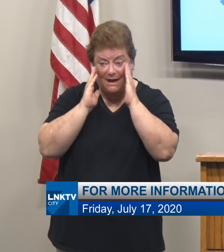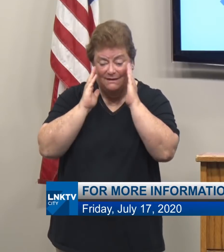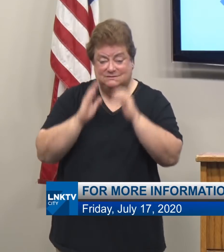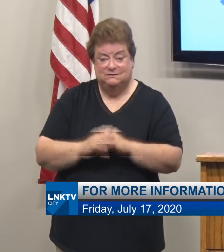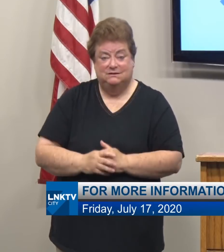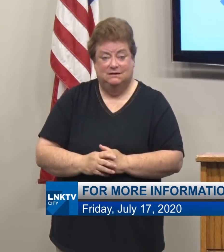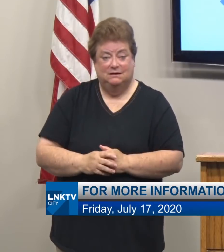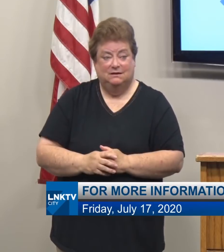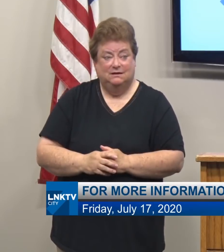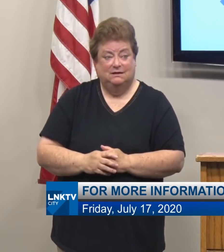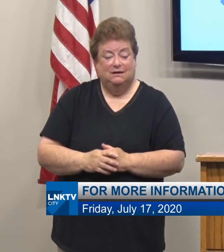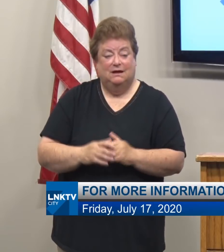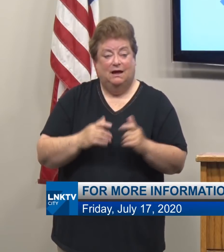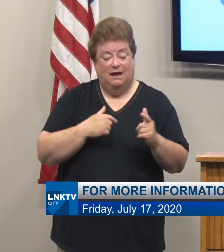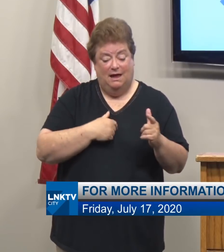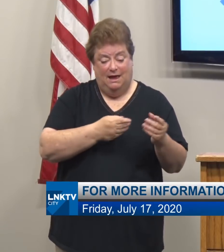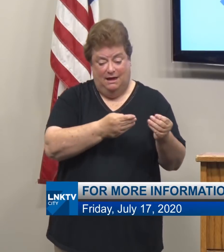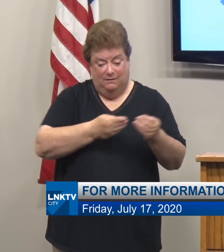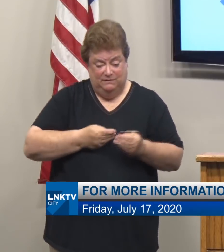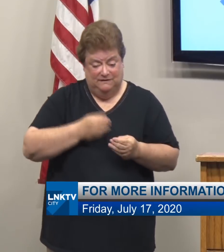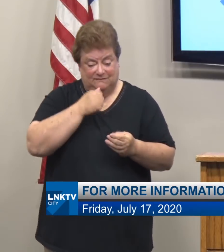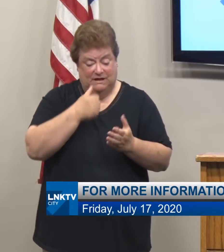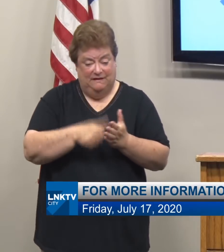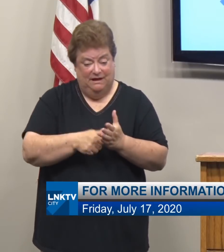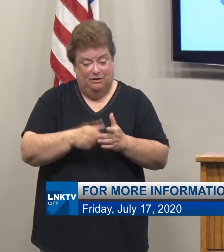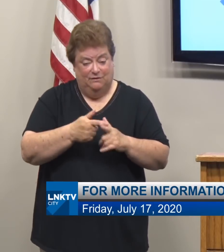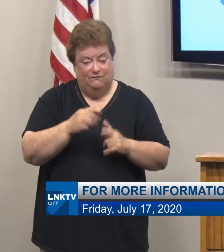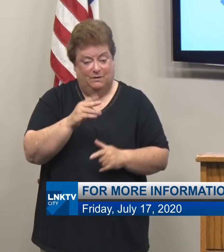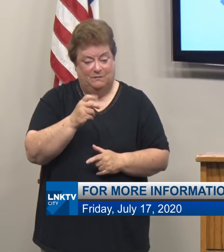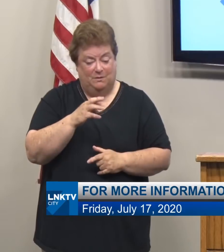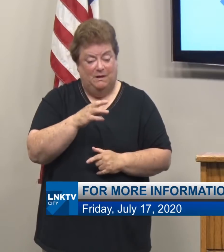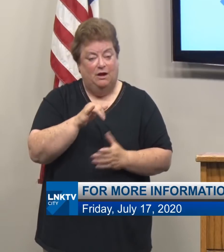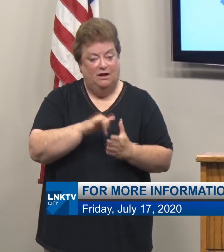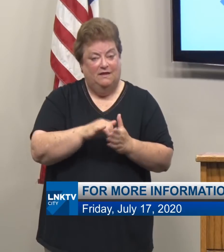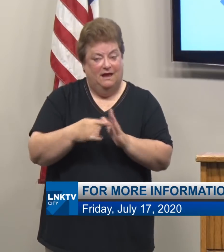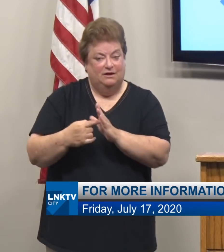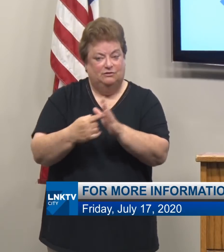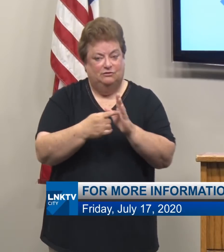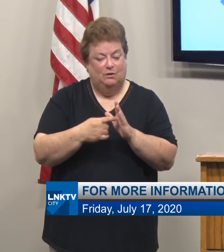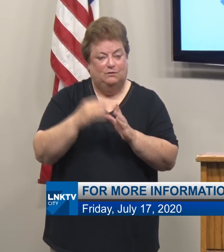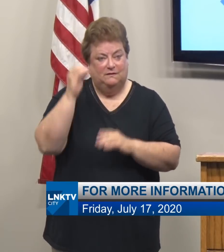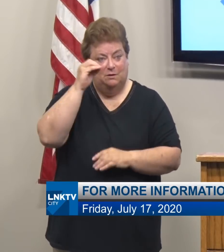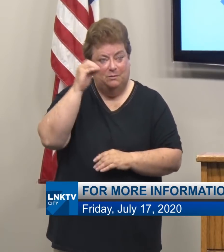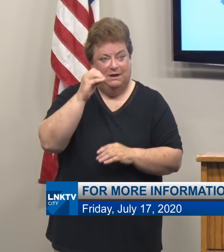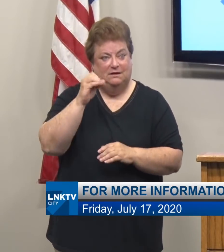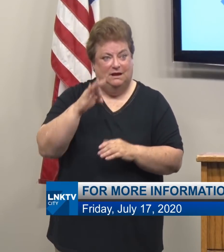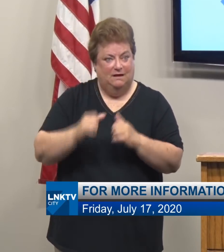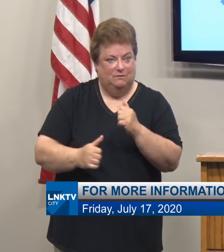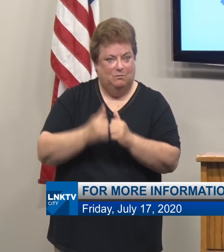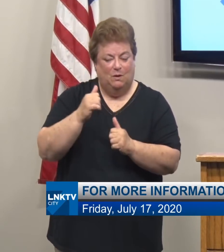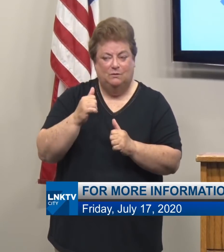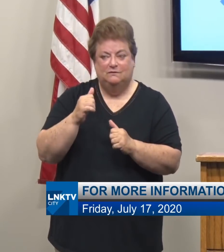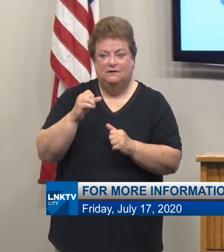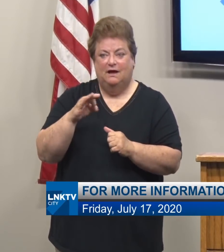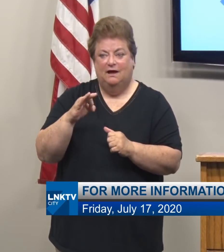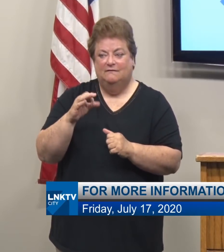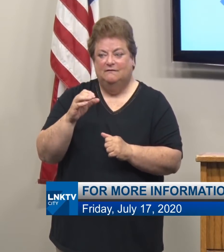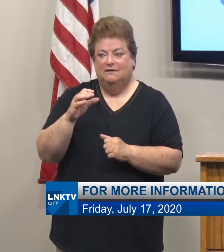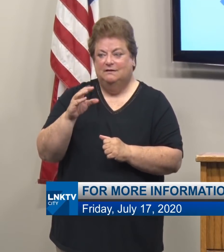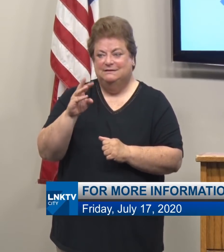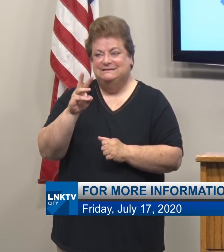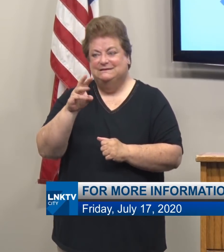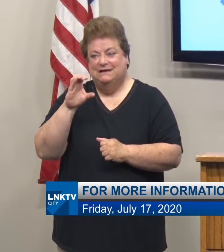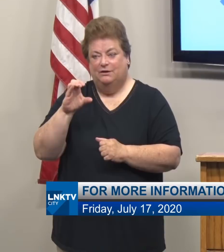I was the author of the letter that the mayor received, but that letter reflects the opinion of the majority of the 600 plus physicians in Lincoln